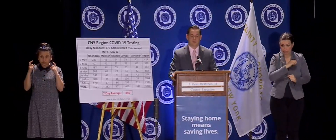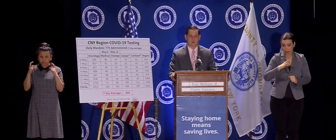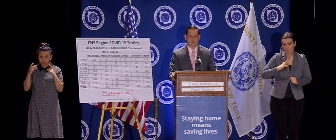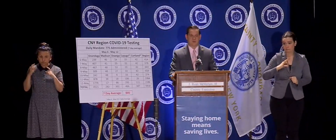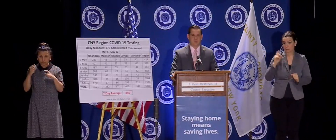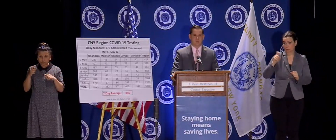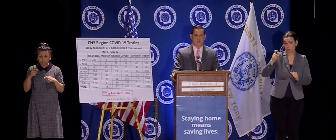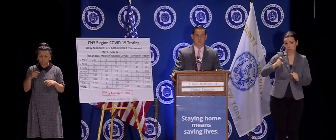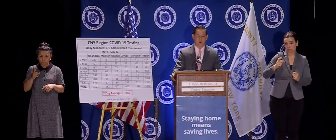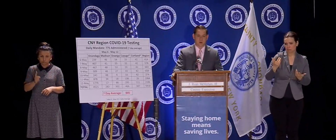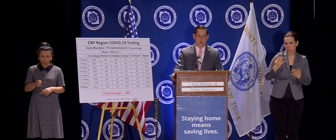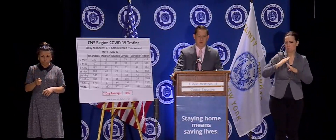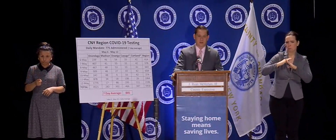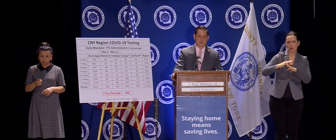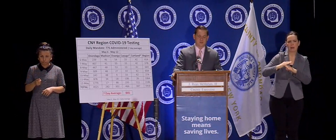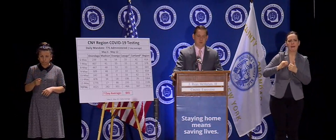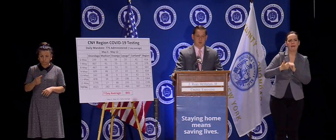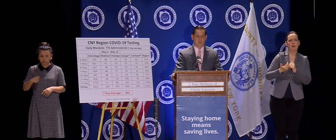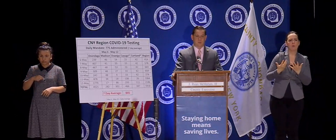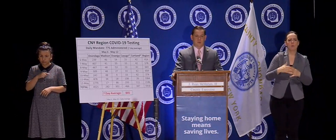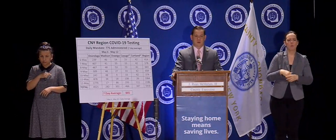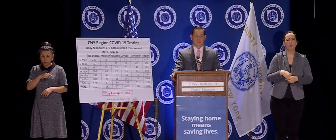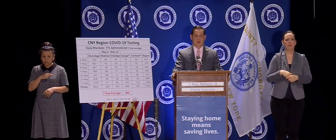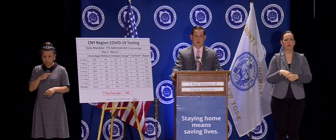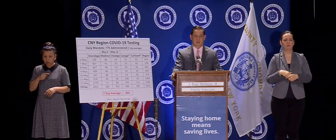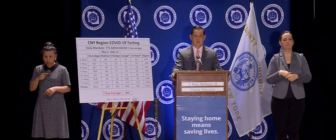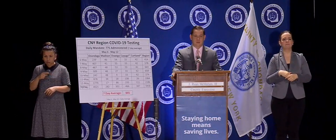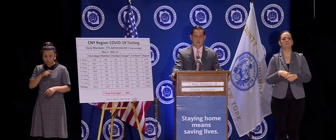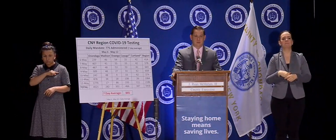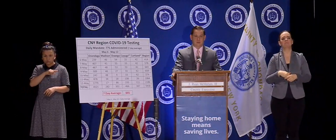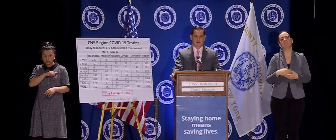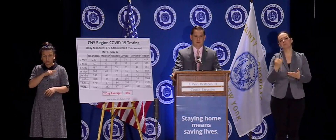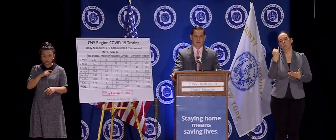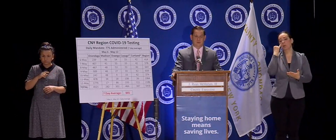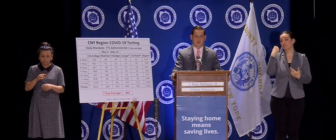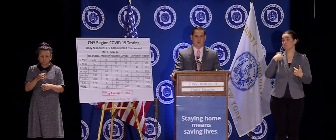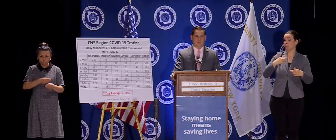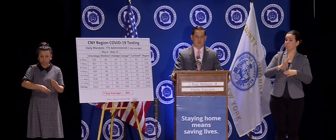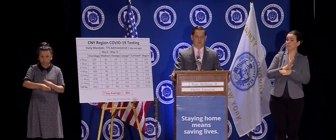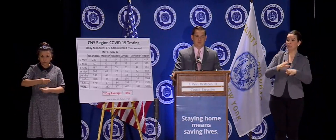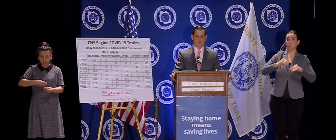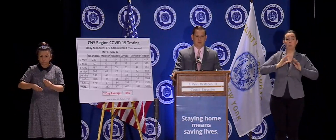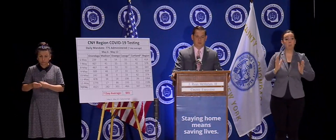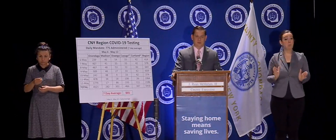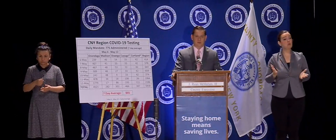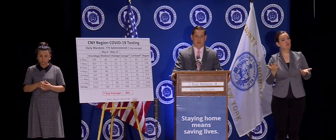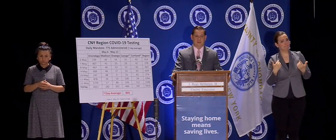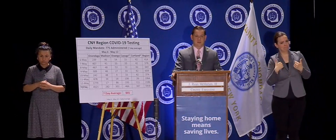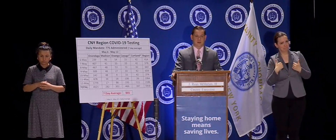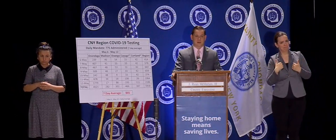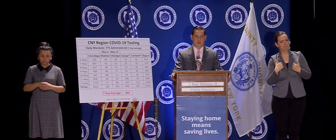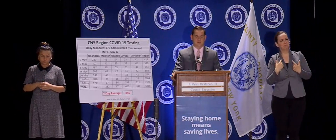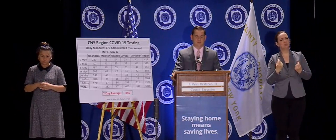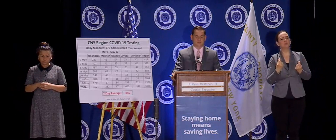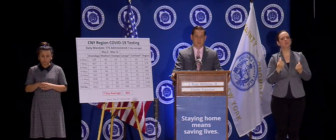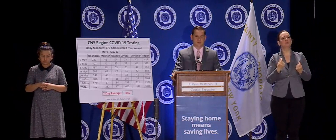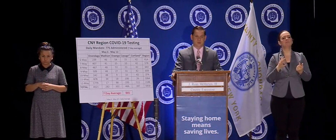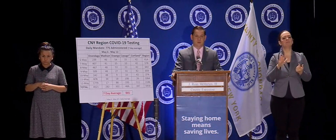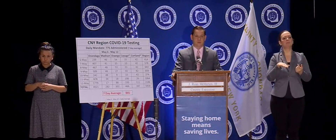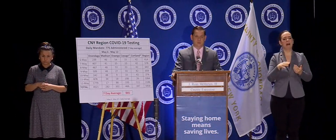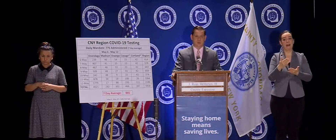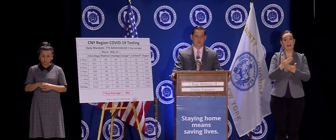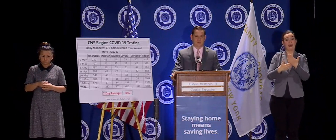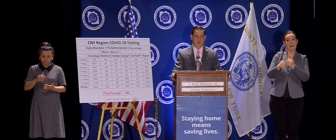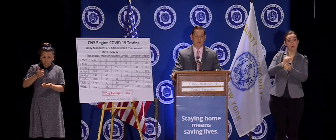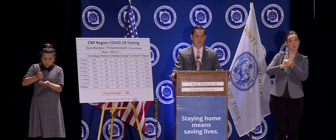everybody, if I'm a business owner, I would anticipate that there should be lots of sanitizer as